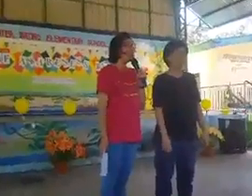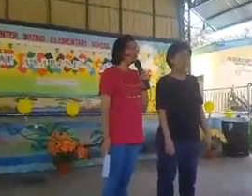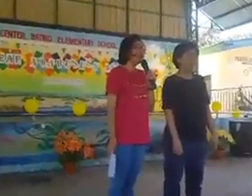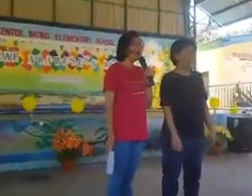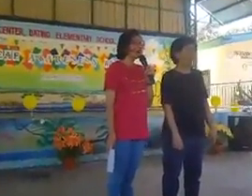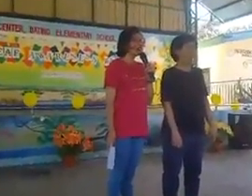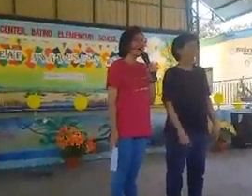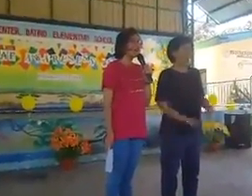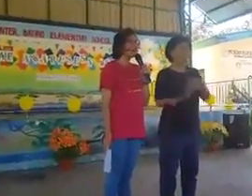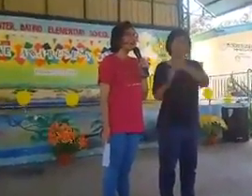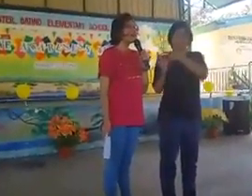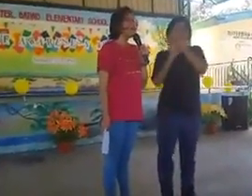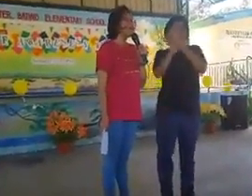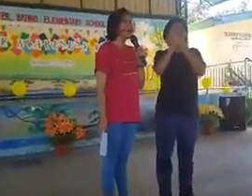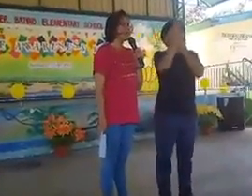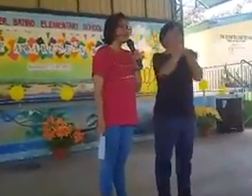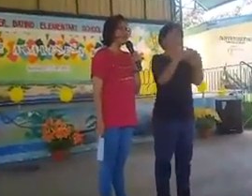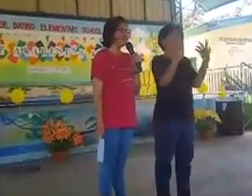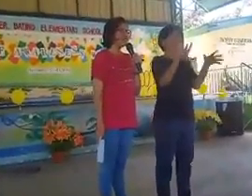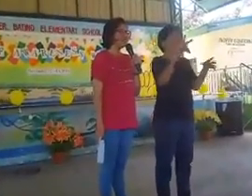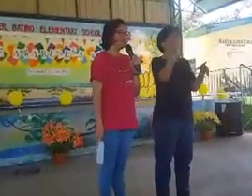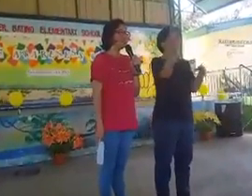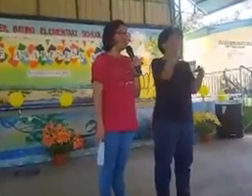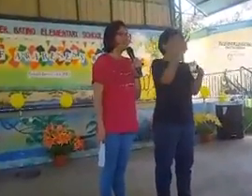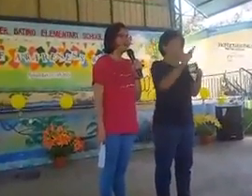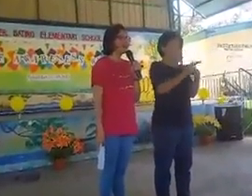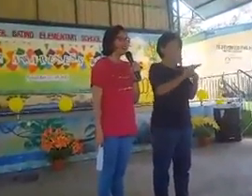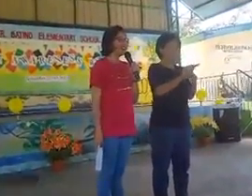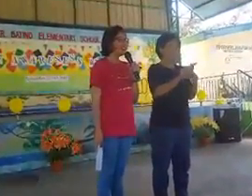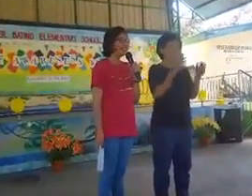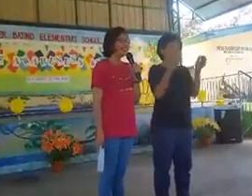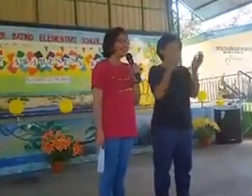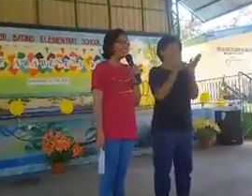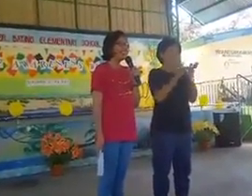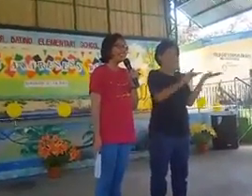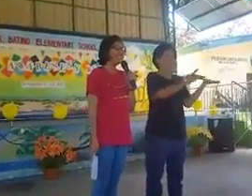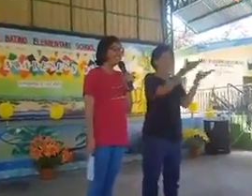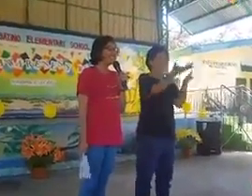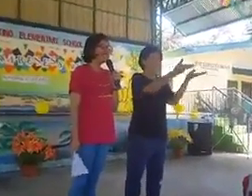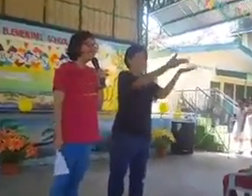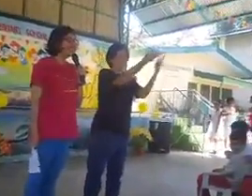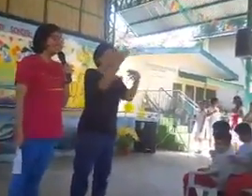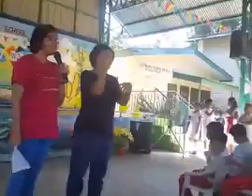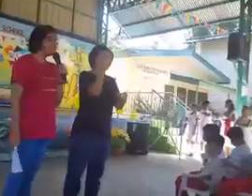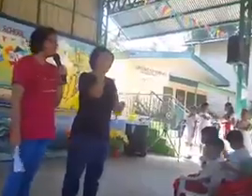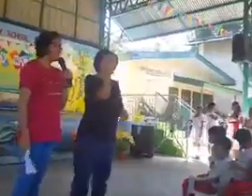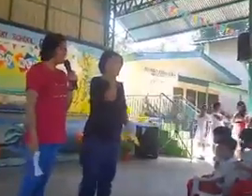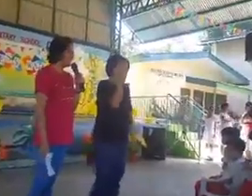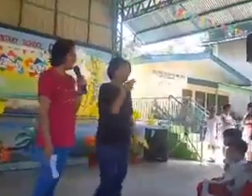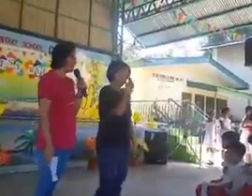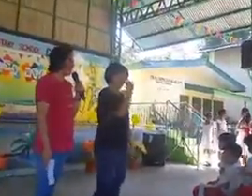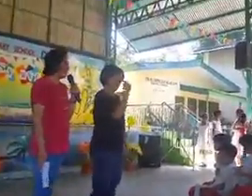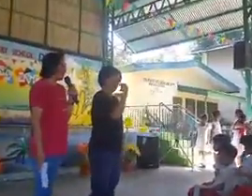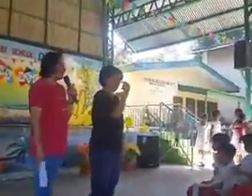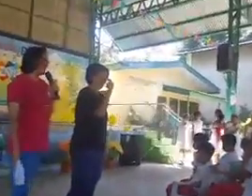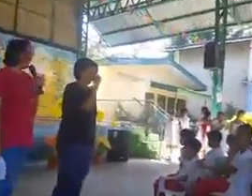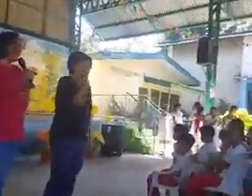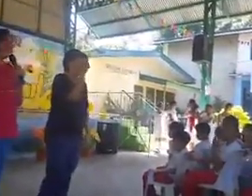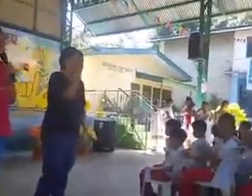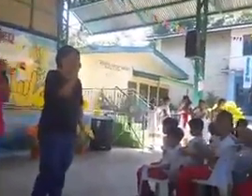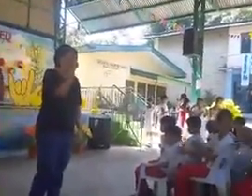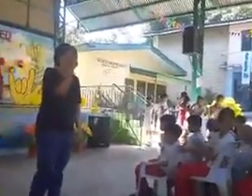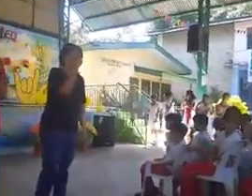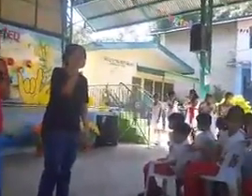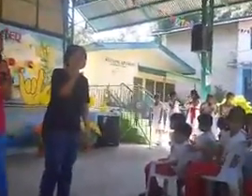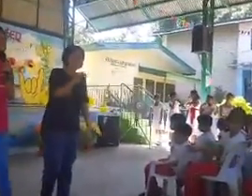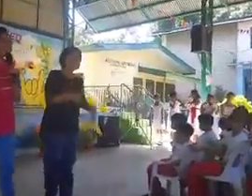We will come back after 2 months with Jollibee again. No, just kidding.